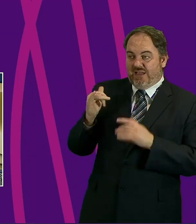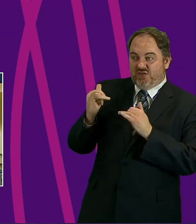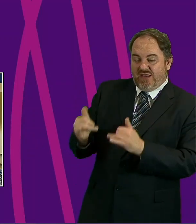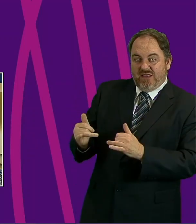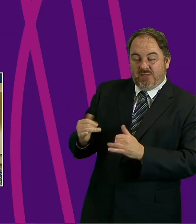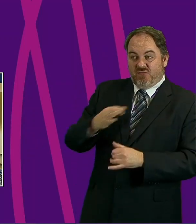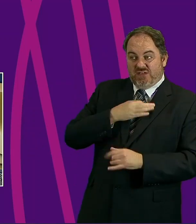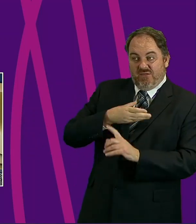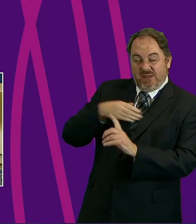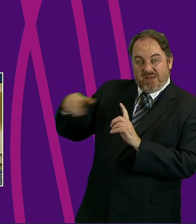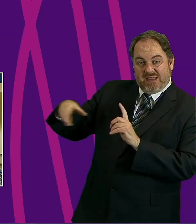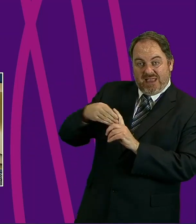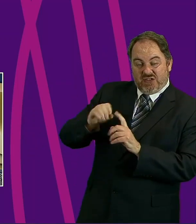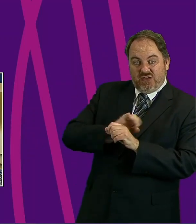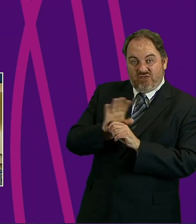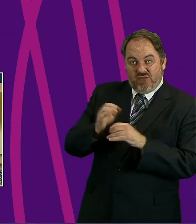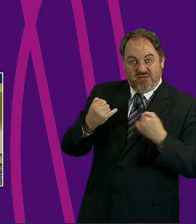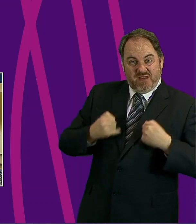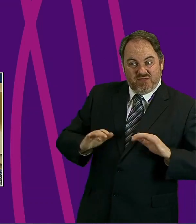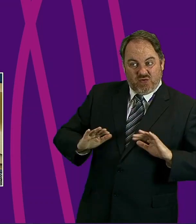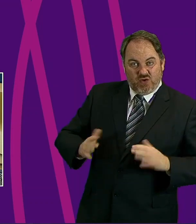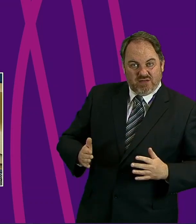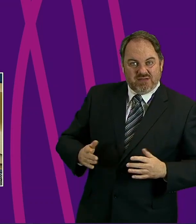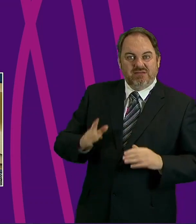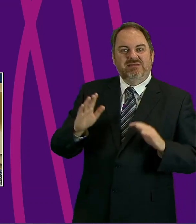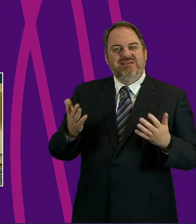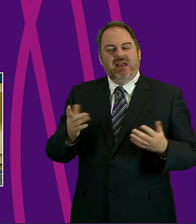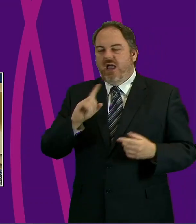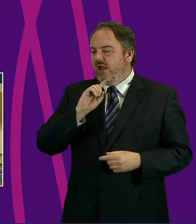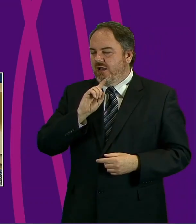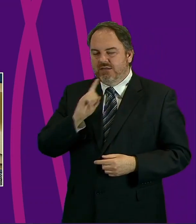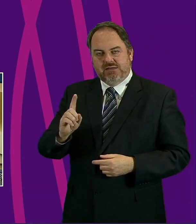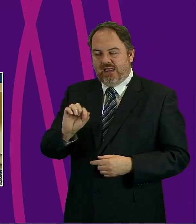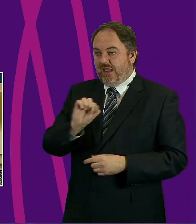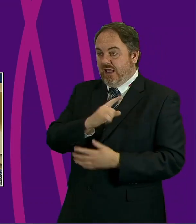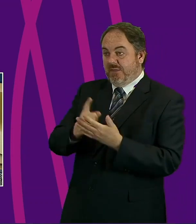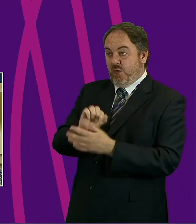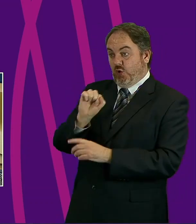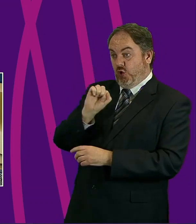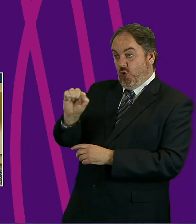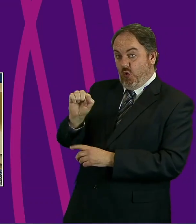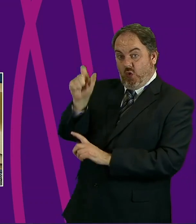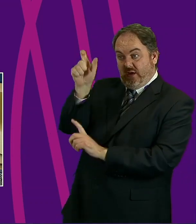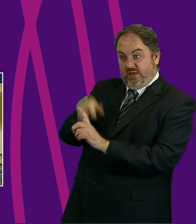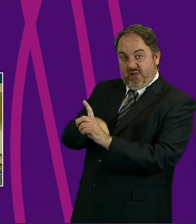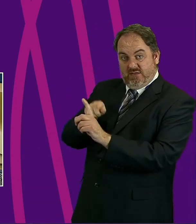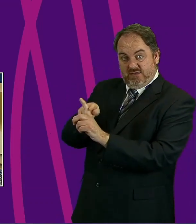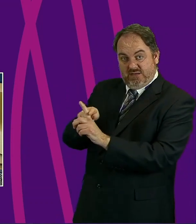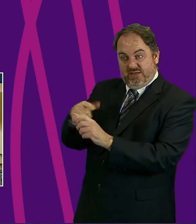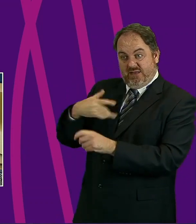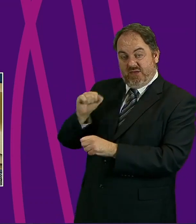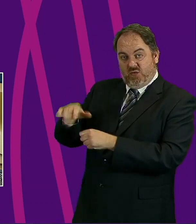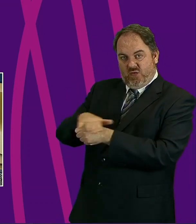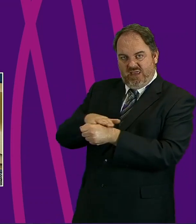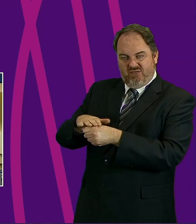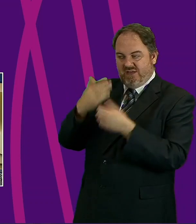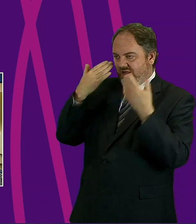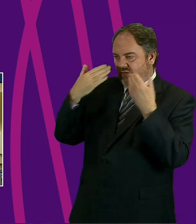there. I would be very happy to look into the particular case if the member wants to send us the details, but that is the general position. But as